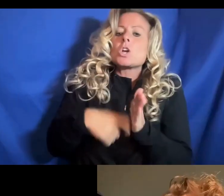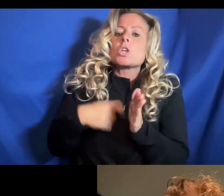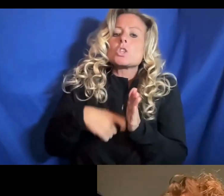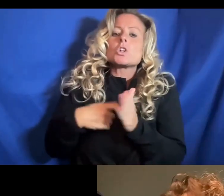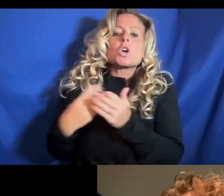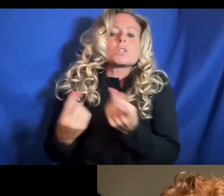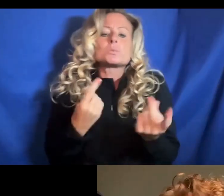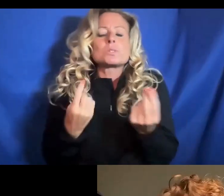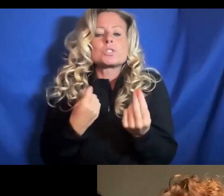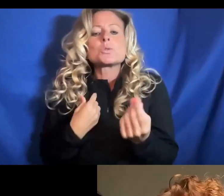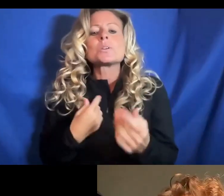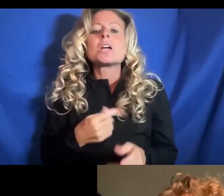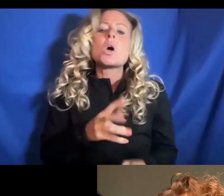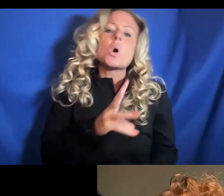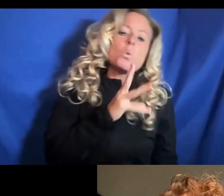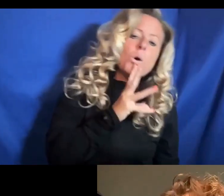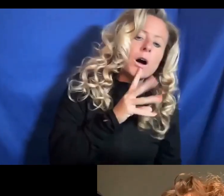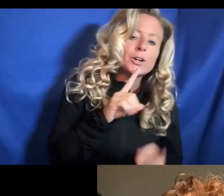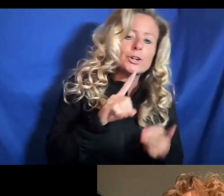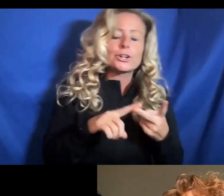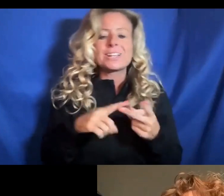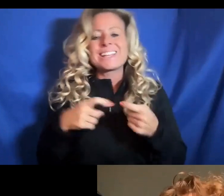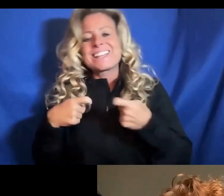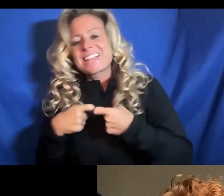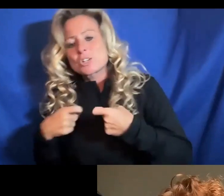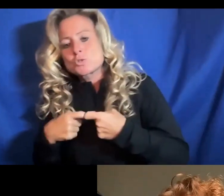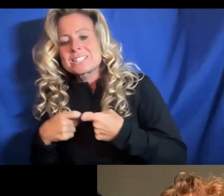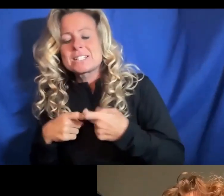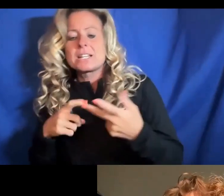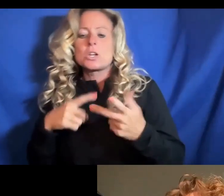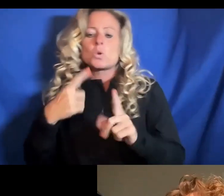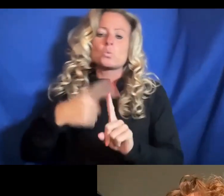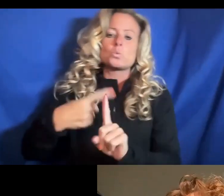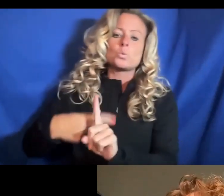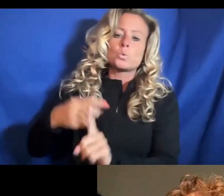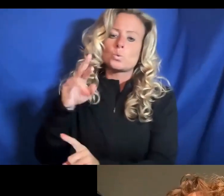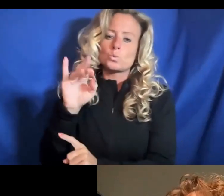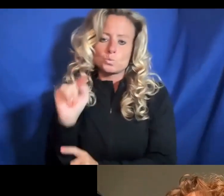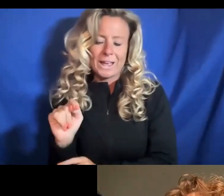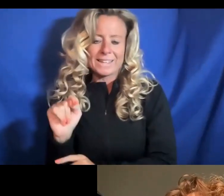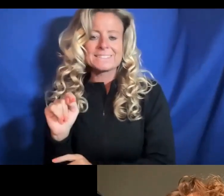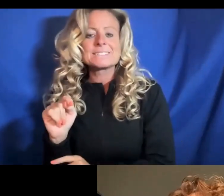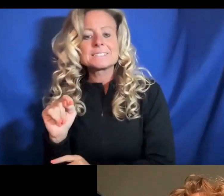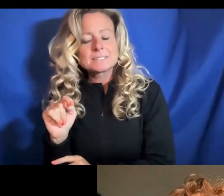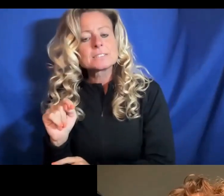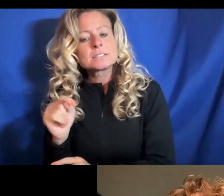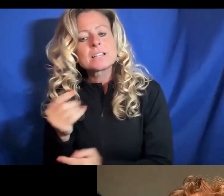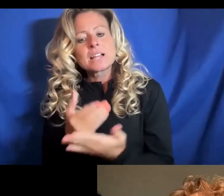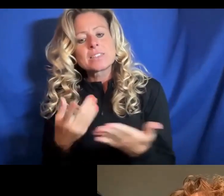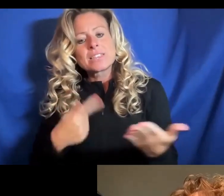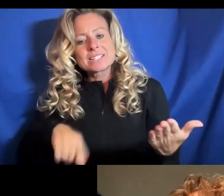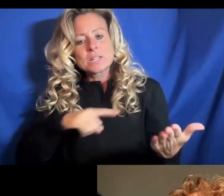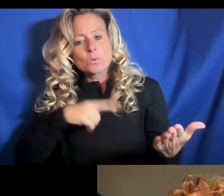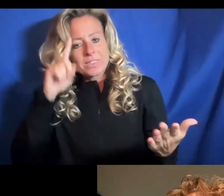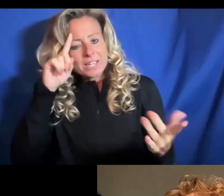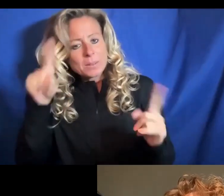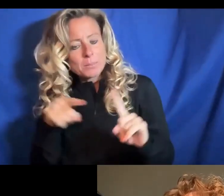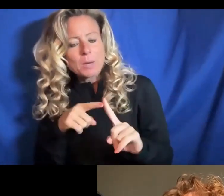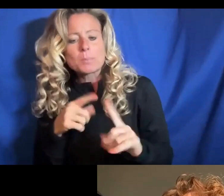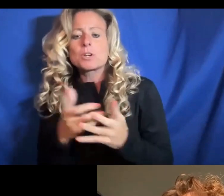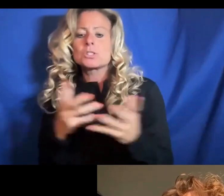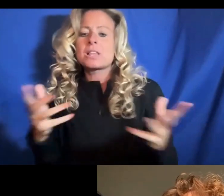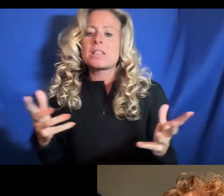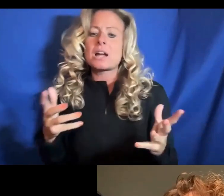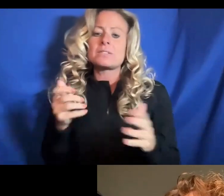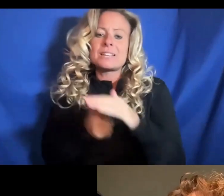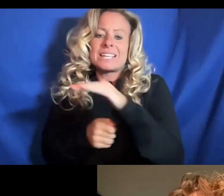definitely water, electricity, our rent, things like that that we all think about. But there's a lot of hidden